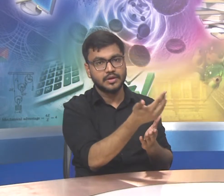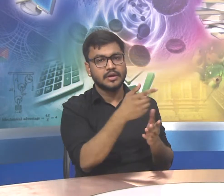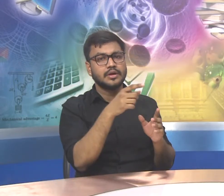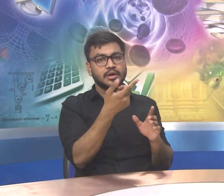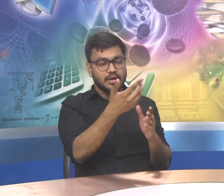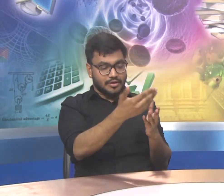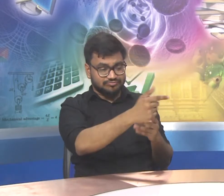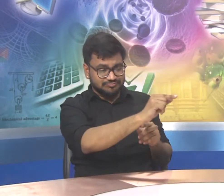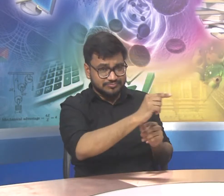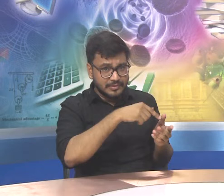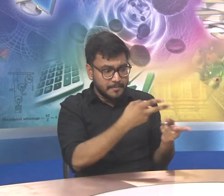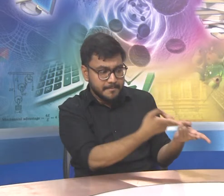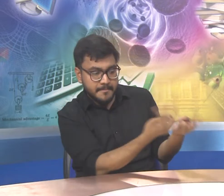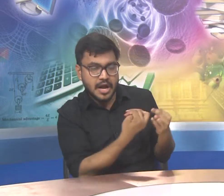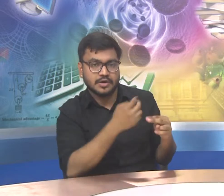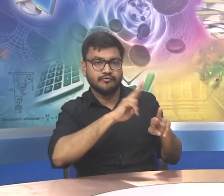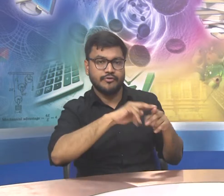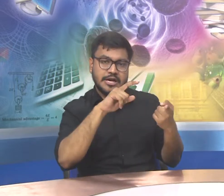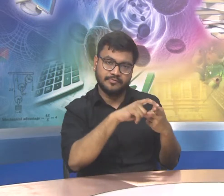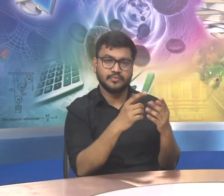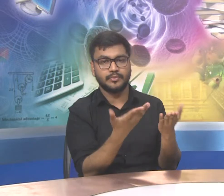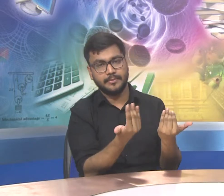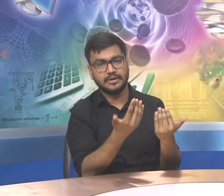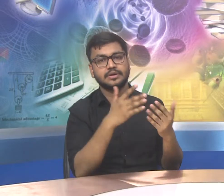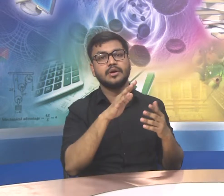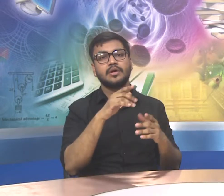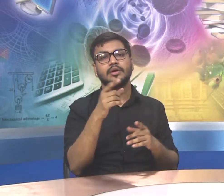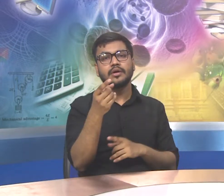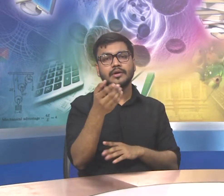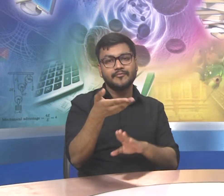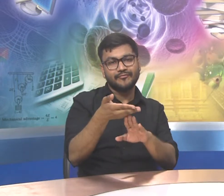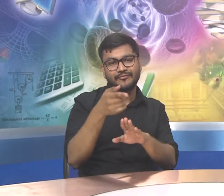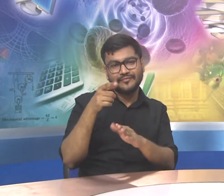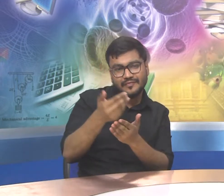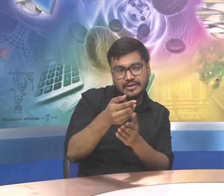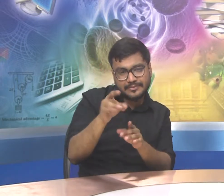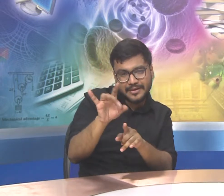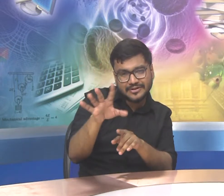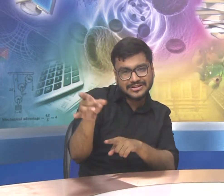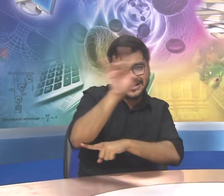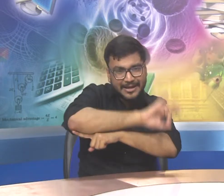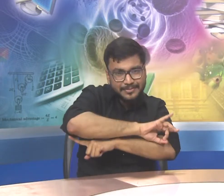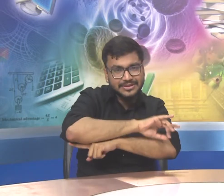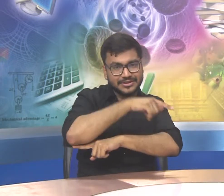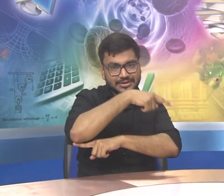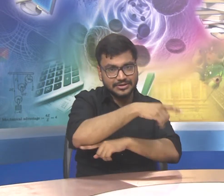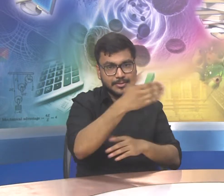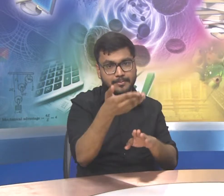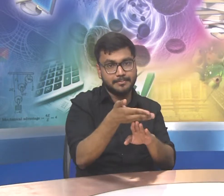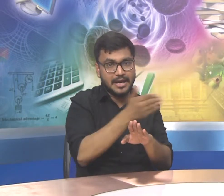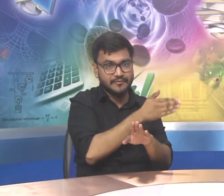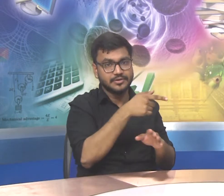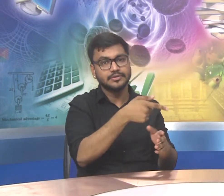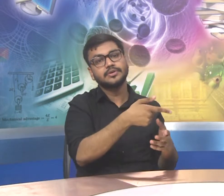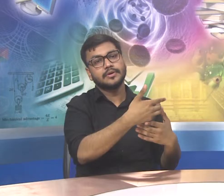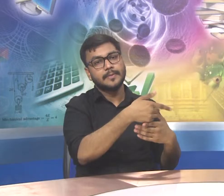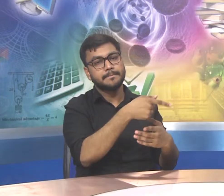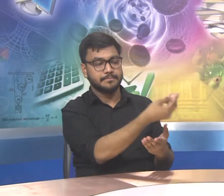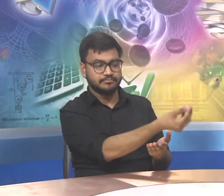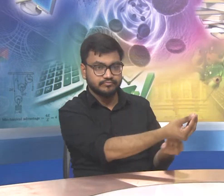This period of deposit may range from 15 days to 3 years or more,